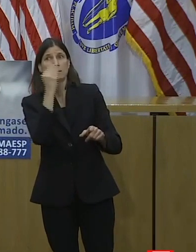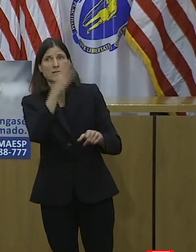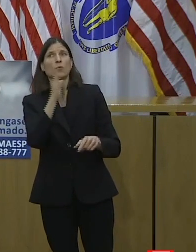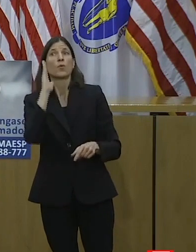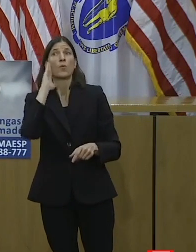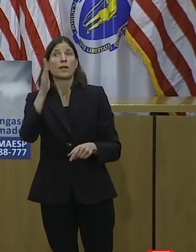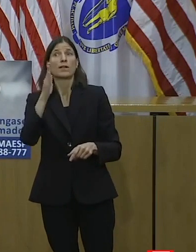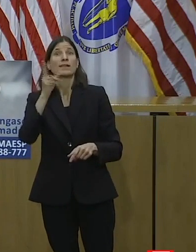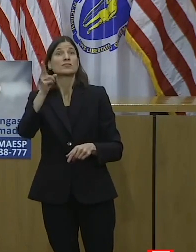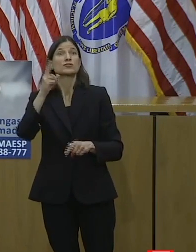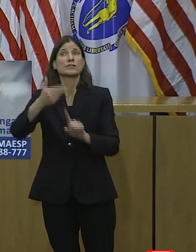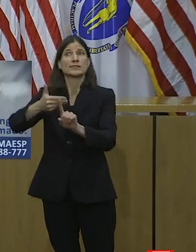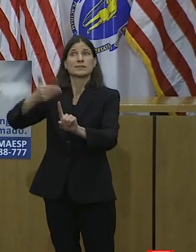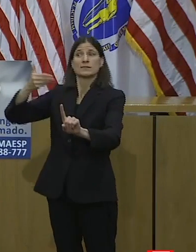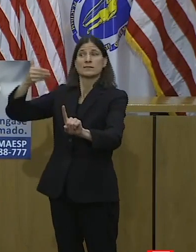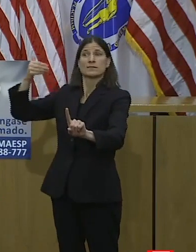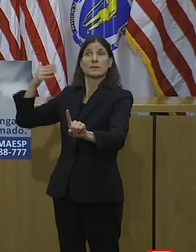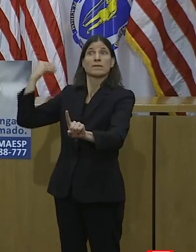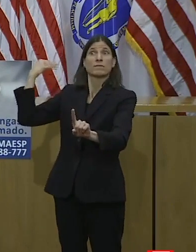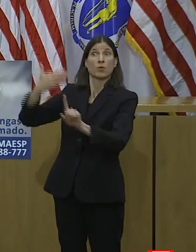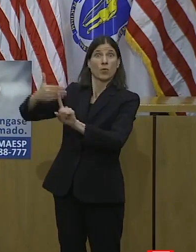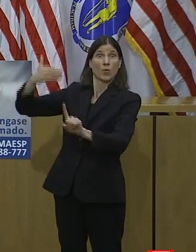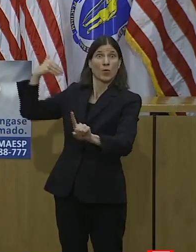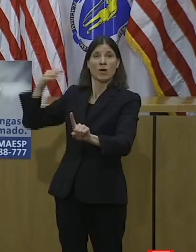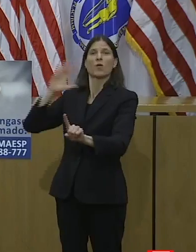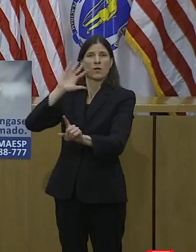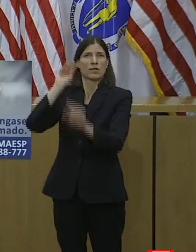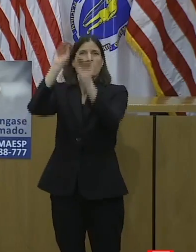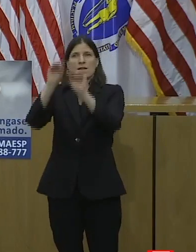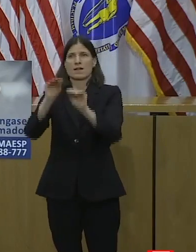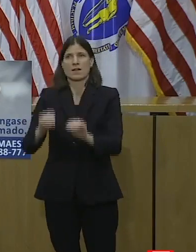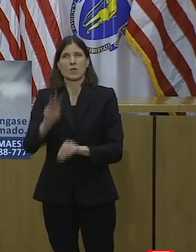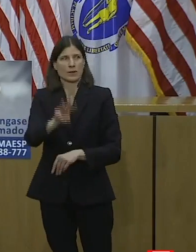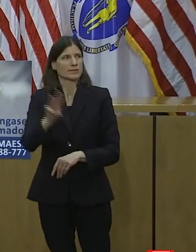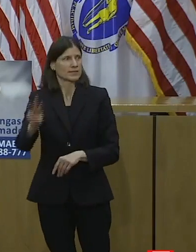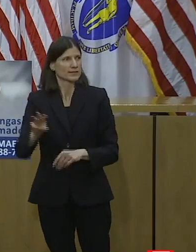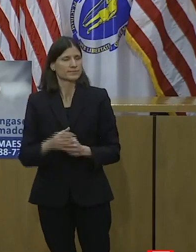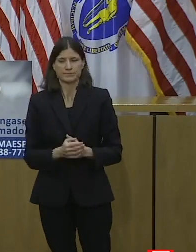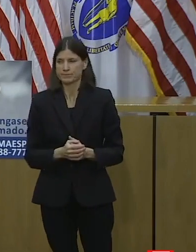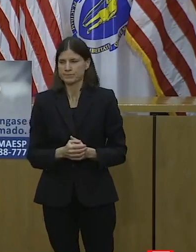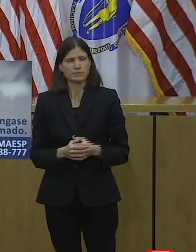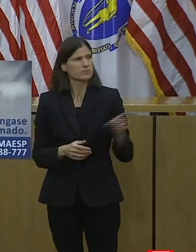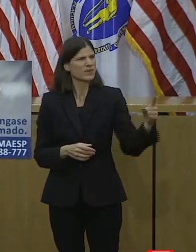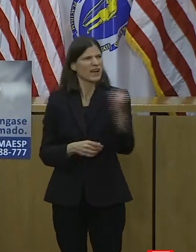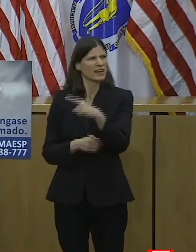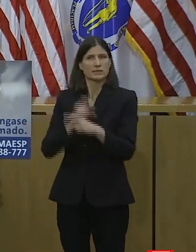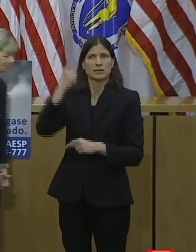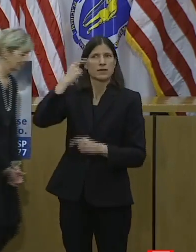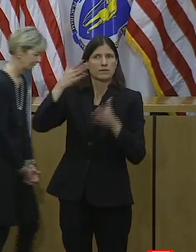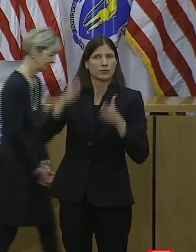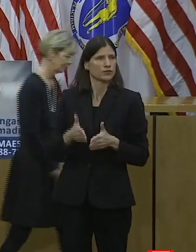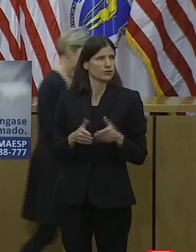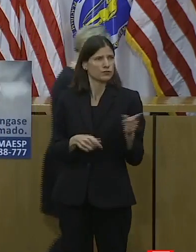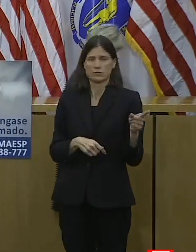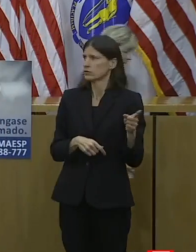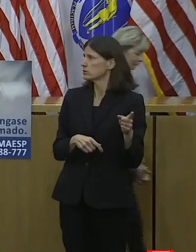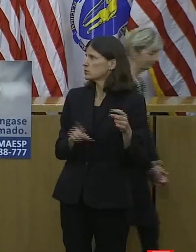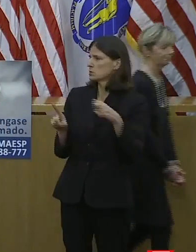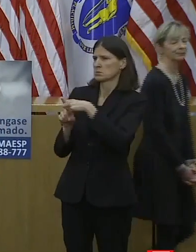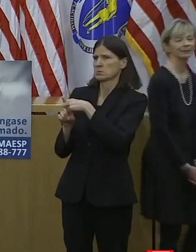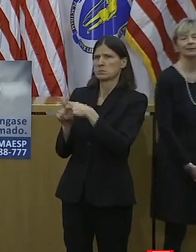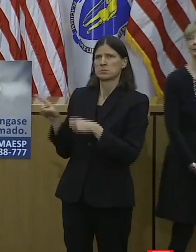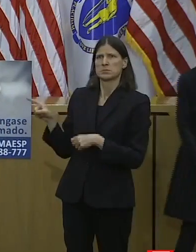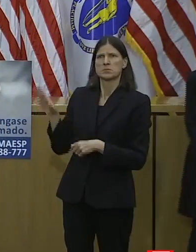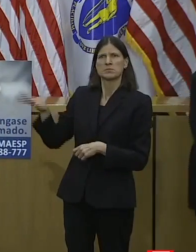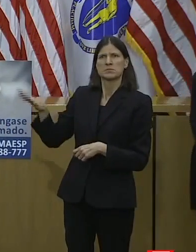be every week going back and starting. Governor, you've been concerned about shortages in PPE with the increased numbers that you're talking about today. Are you